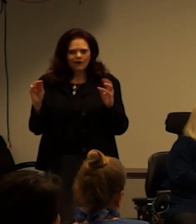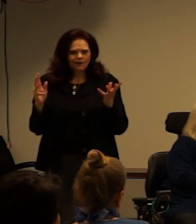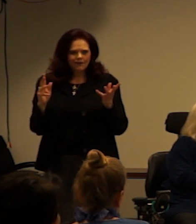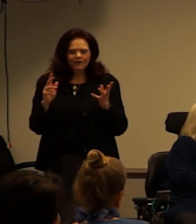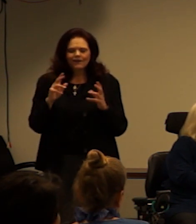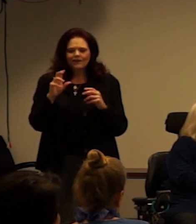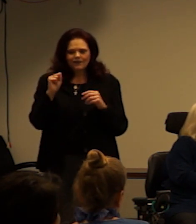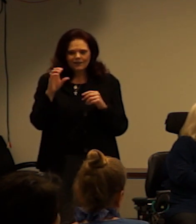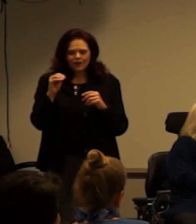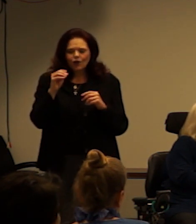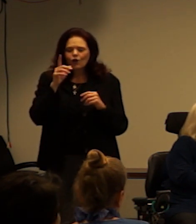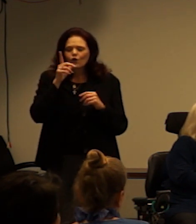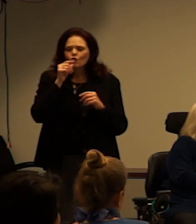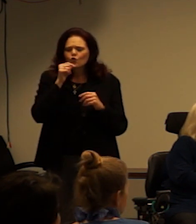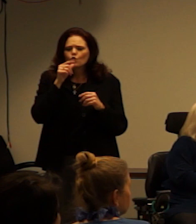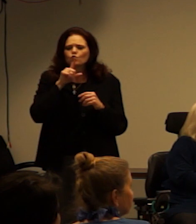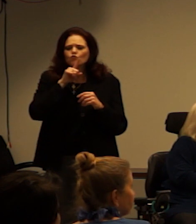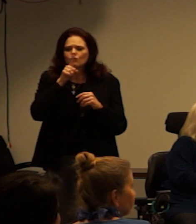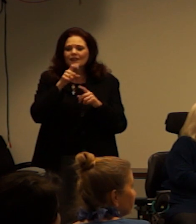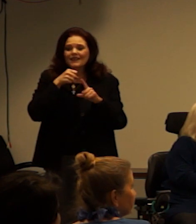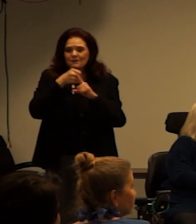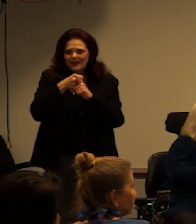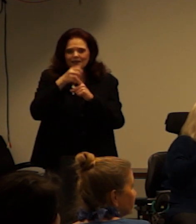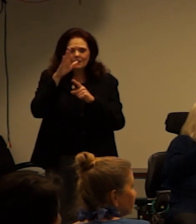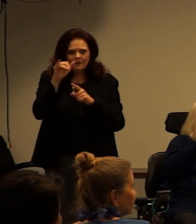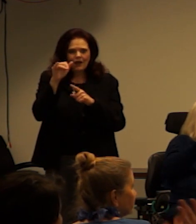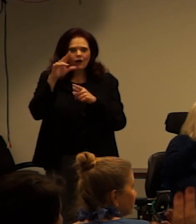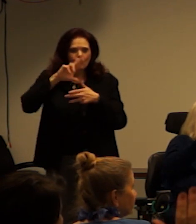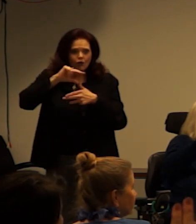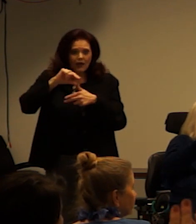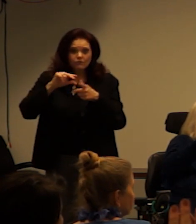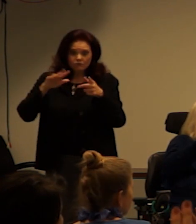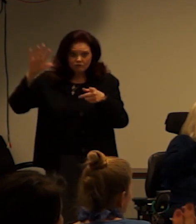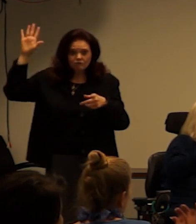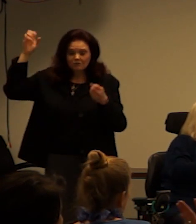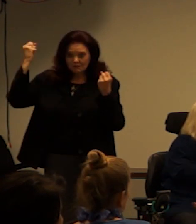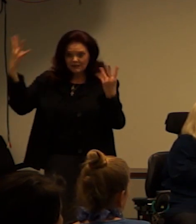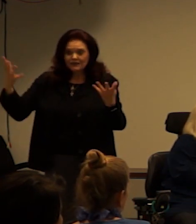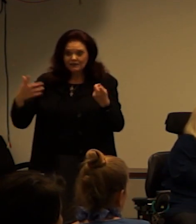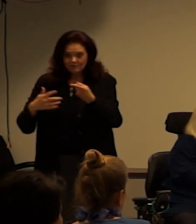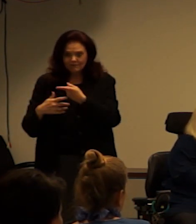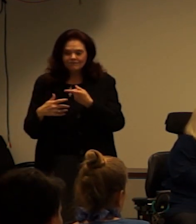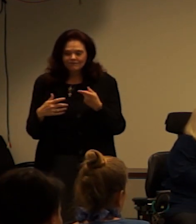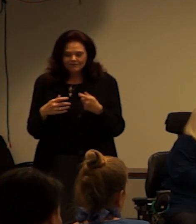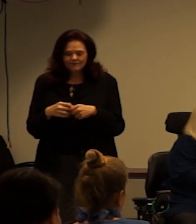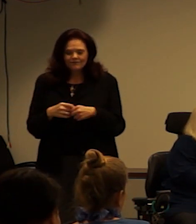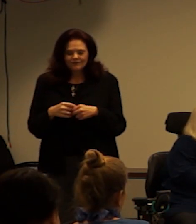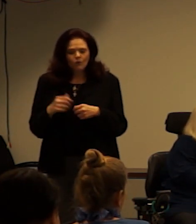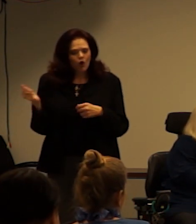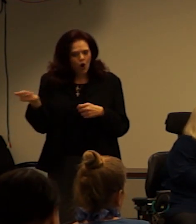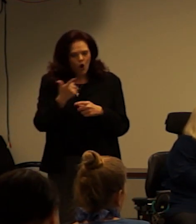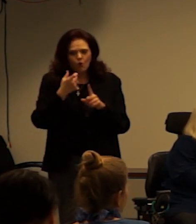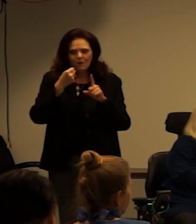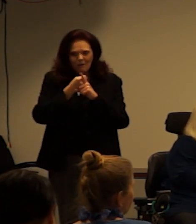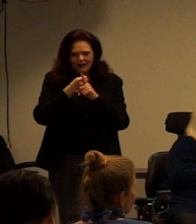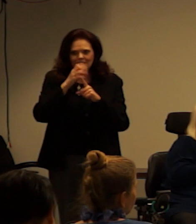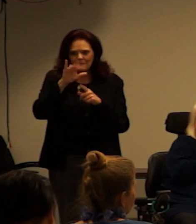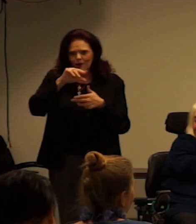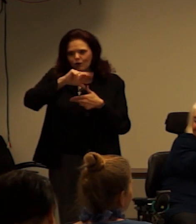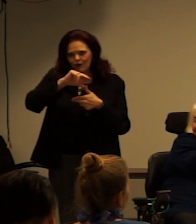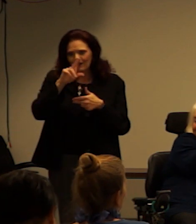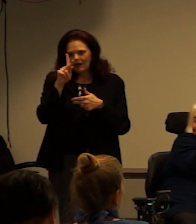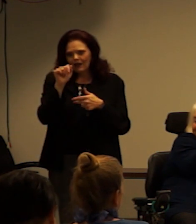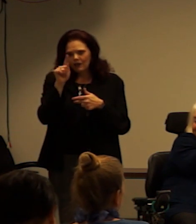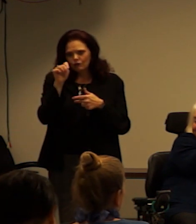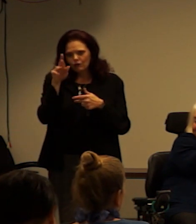here were directly affected by Hurricane Katrina? See, right. We all were, right?